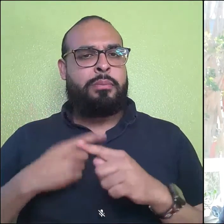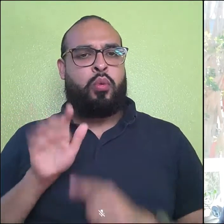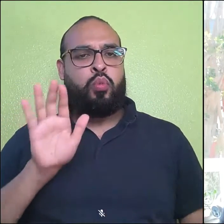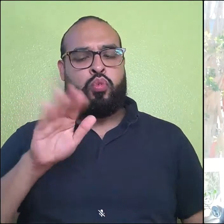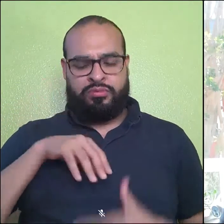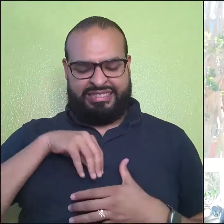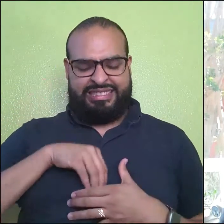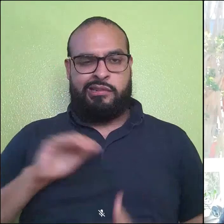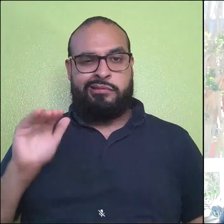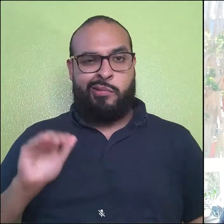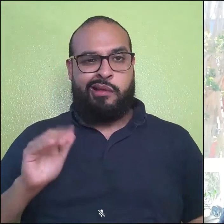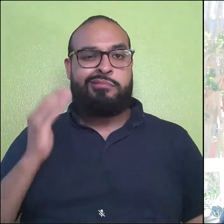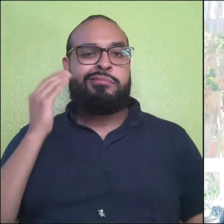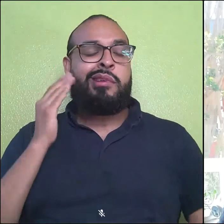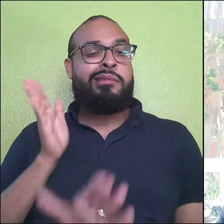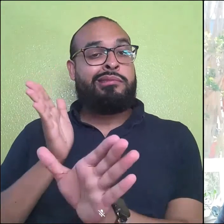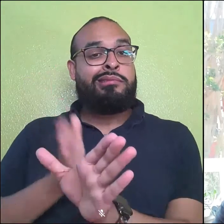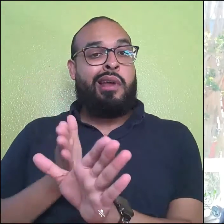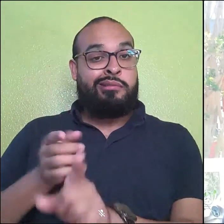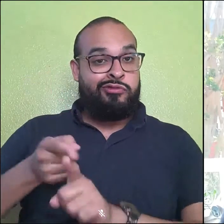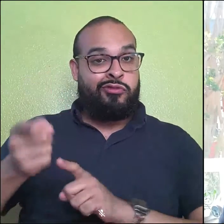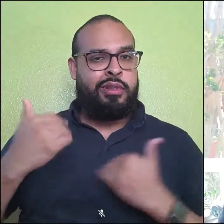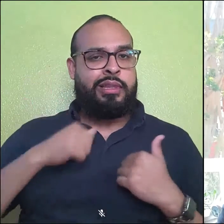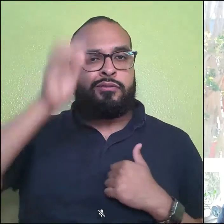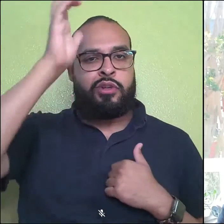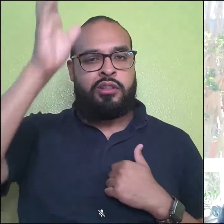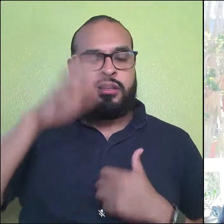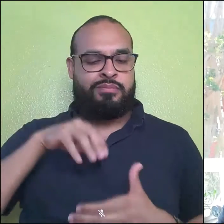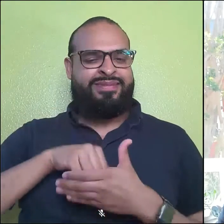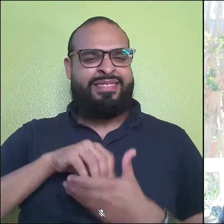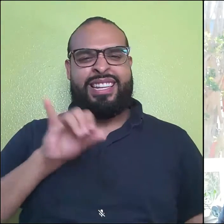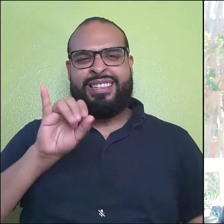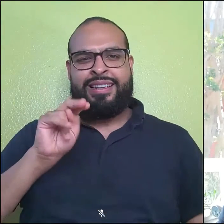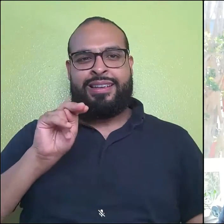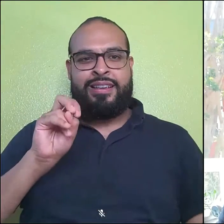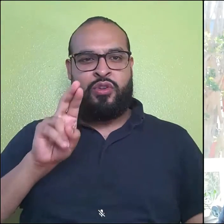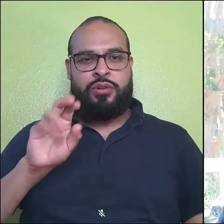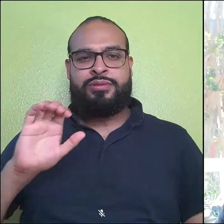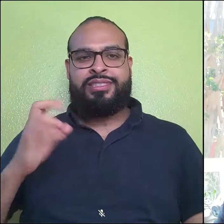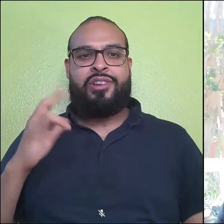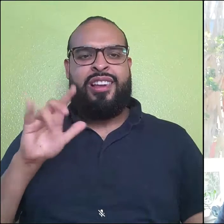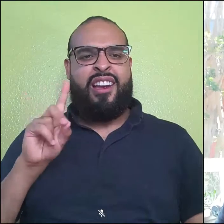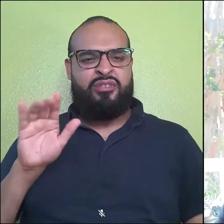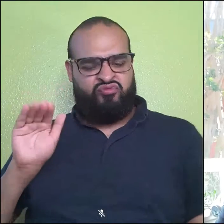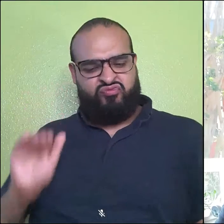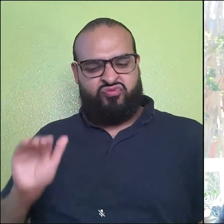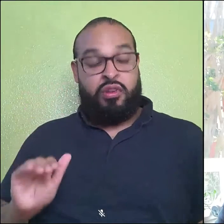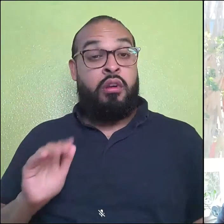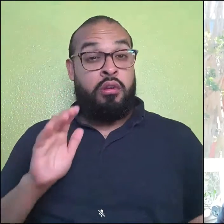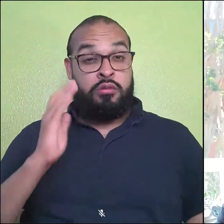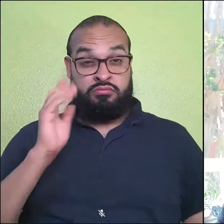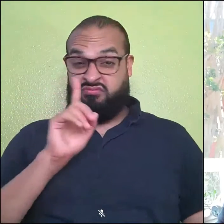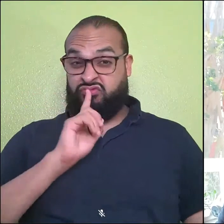concept of the inner child, that most of the trauma that we experience when we're younger really shapes